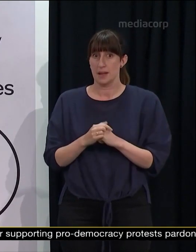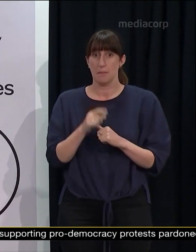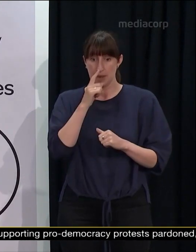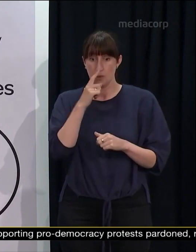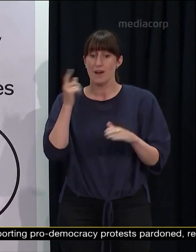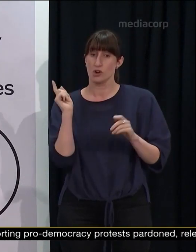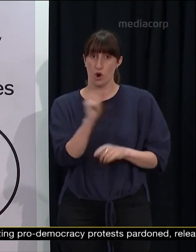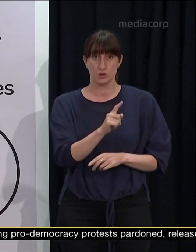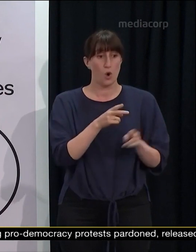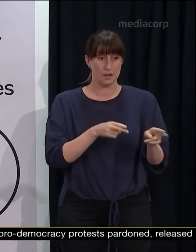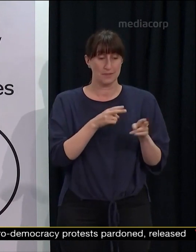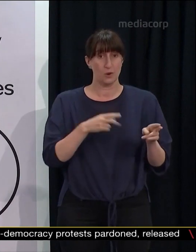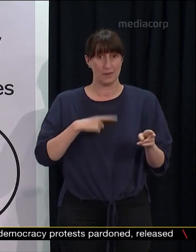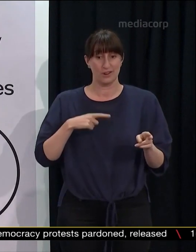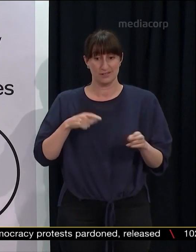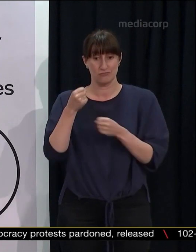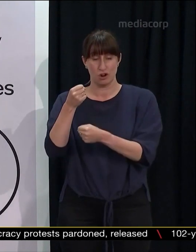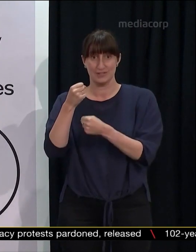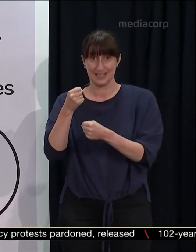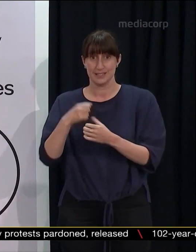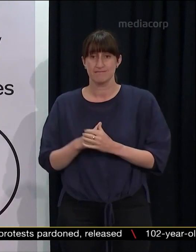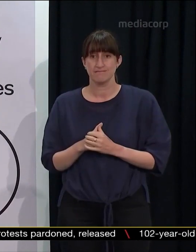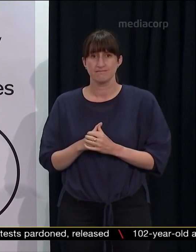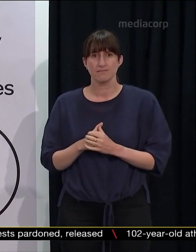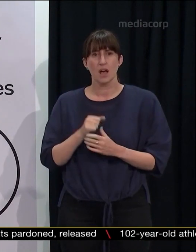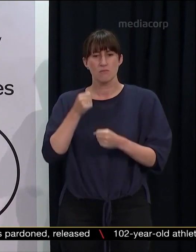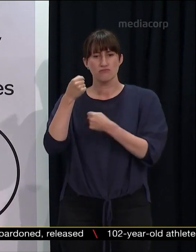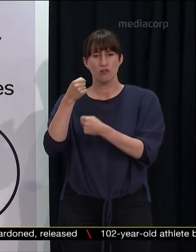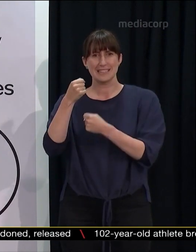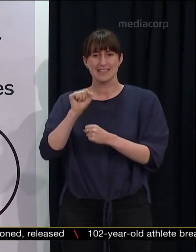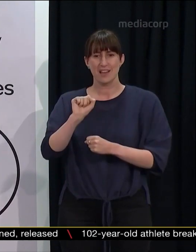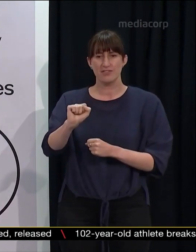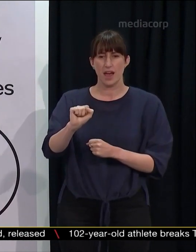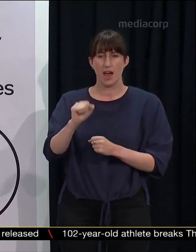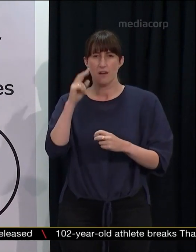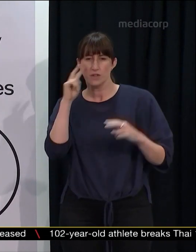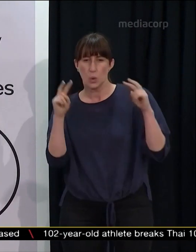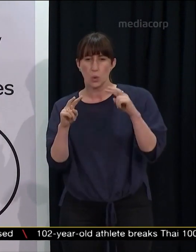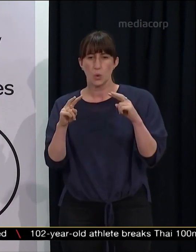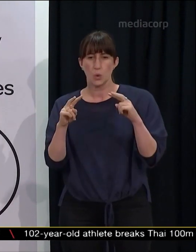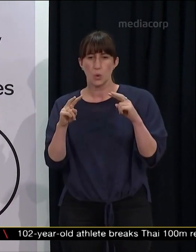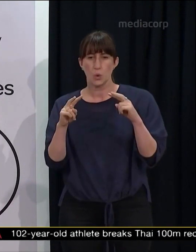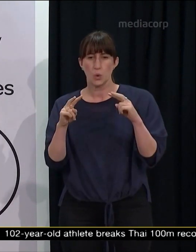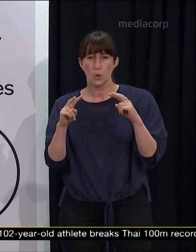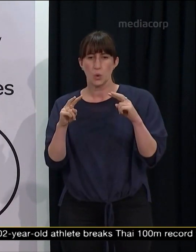result. Whatever point the protesters were making at the beginning was made, but it is time for it to end.